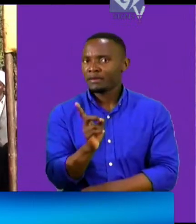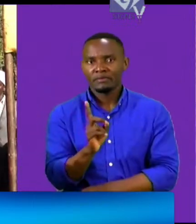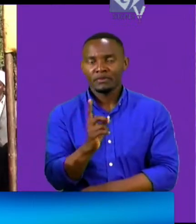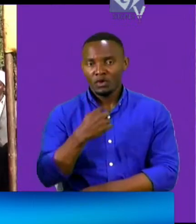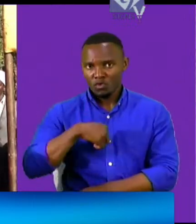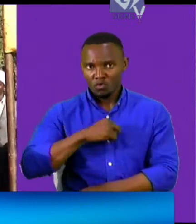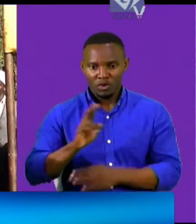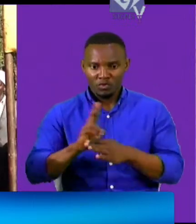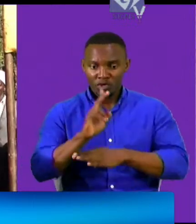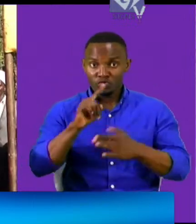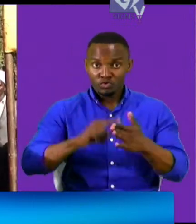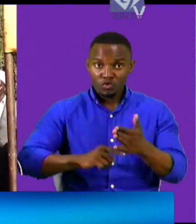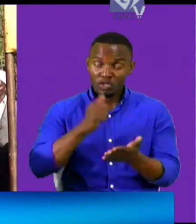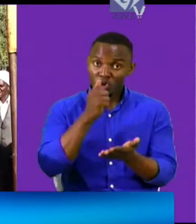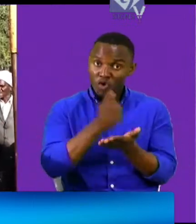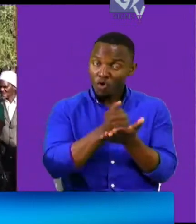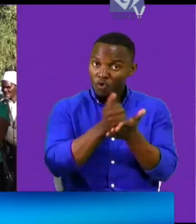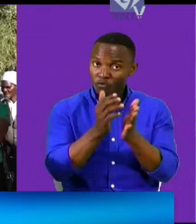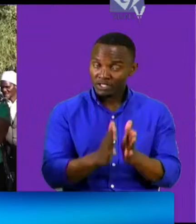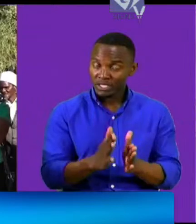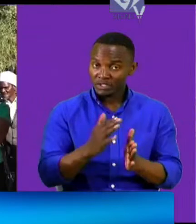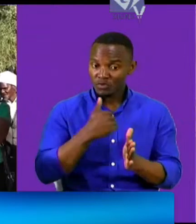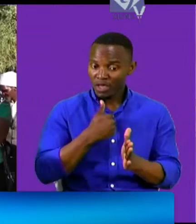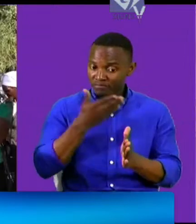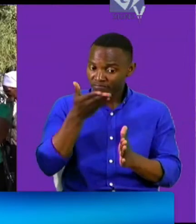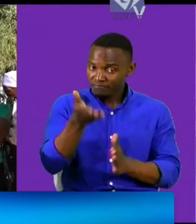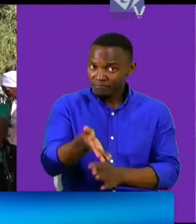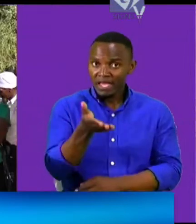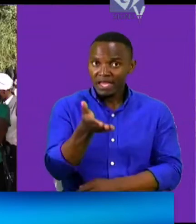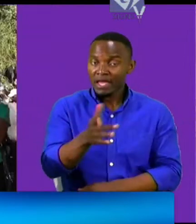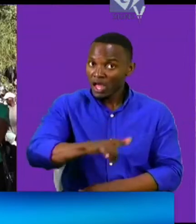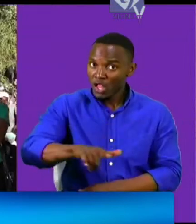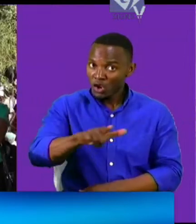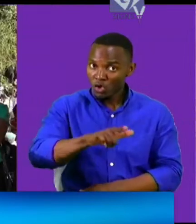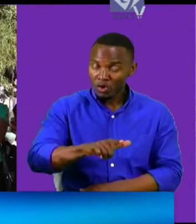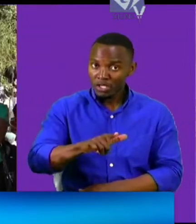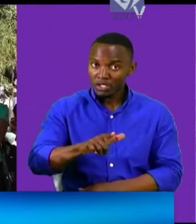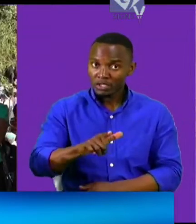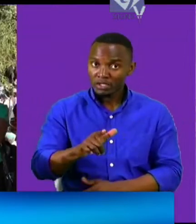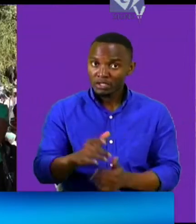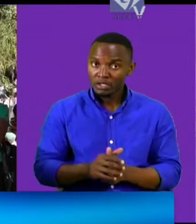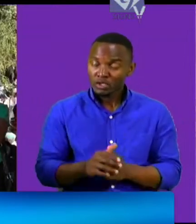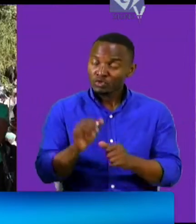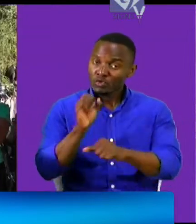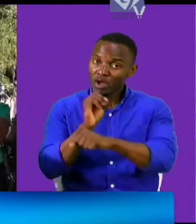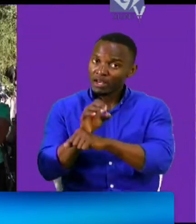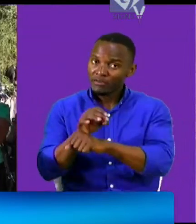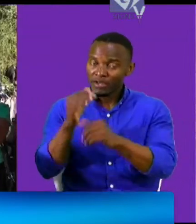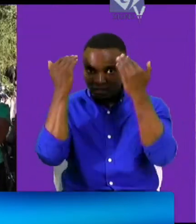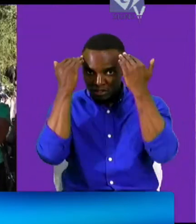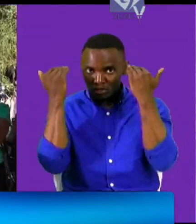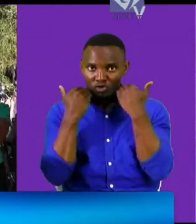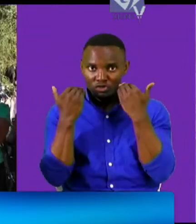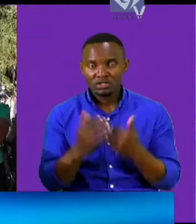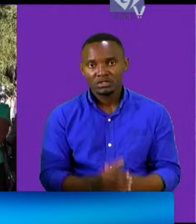use the officers that you have on the ground to come and listen and even advise the courts.